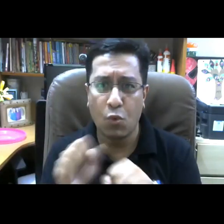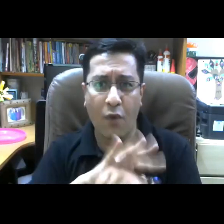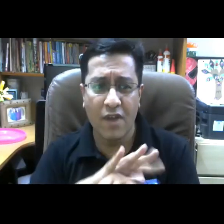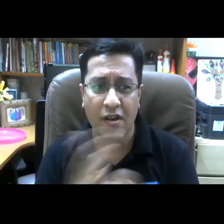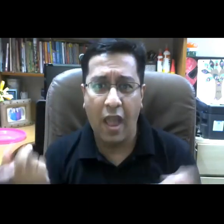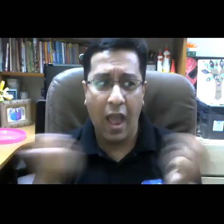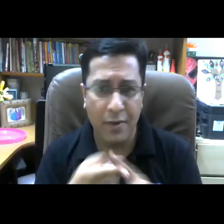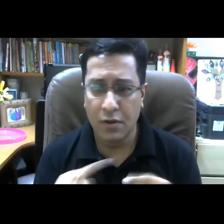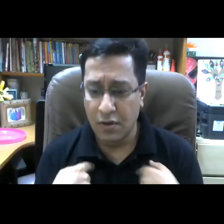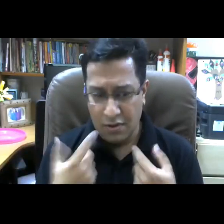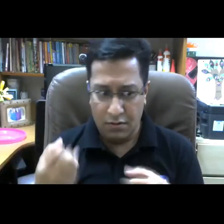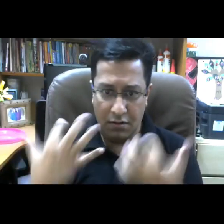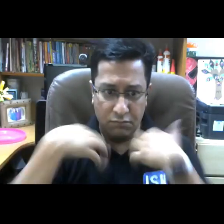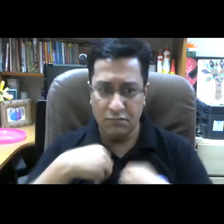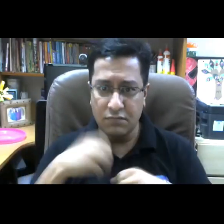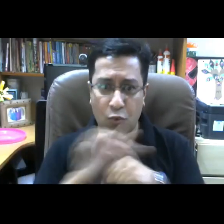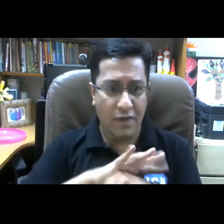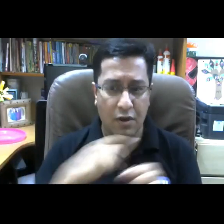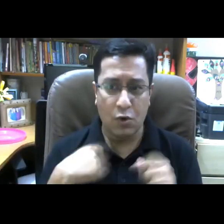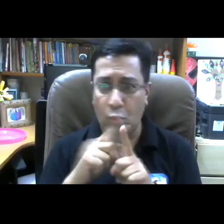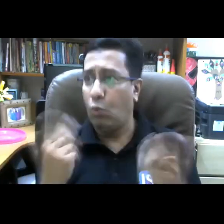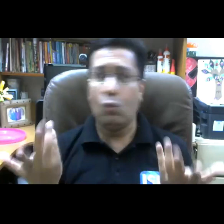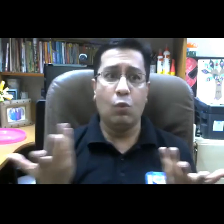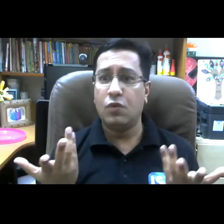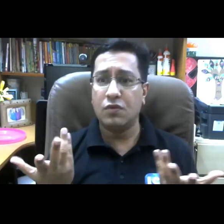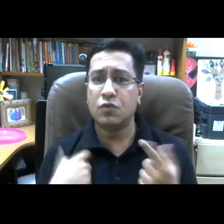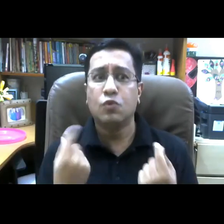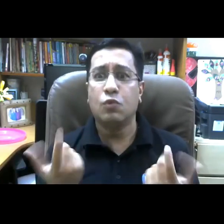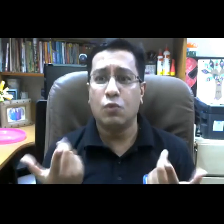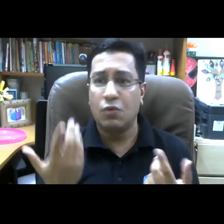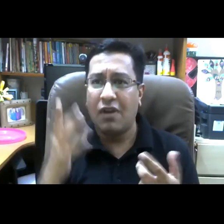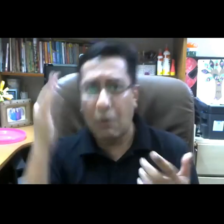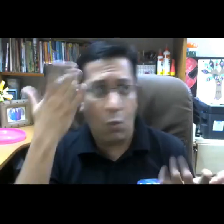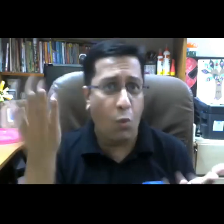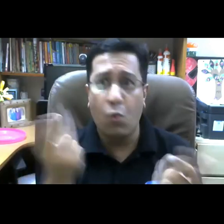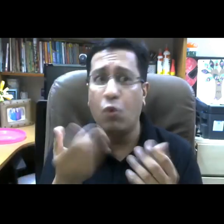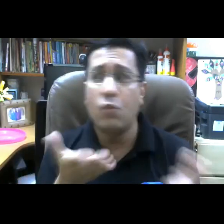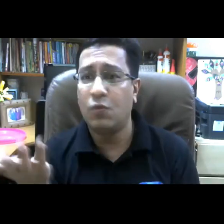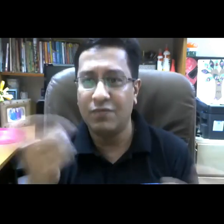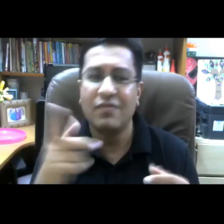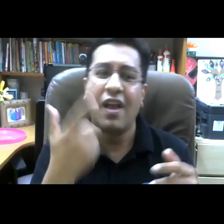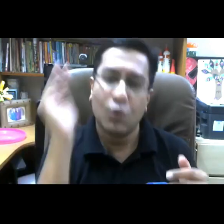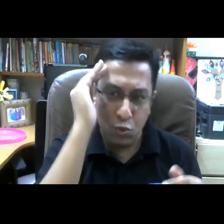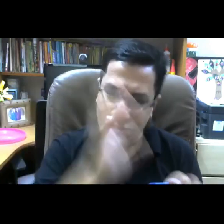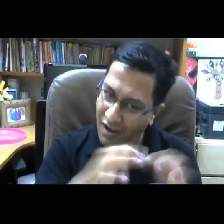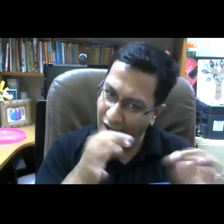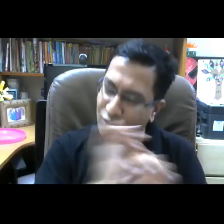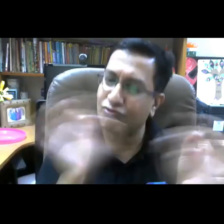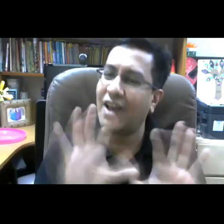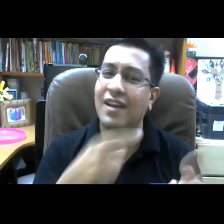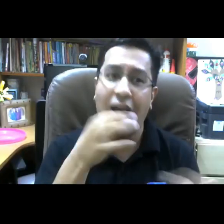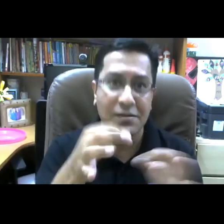For example, you want to know more about COVID. And if you've gotten COVID, what do? You don't know where to go, what to